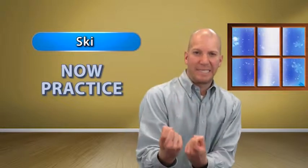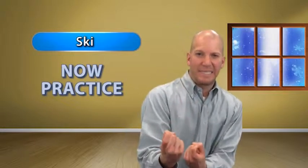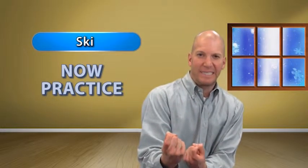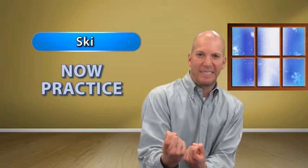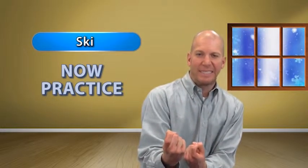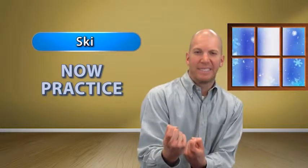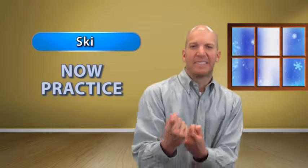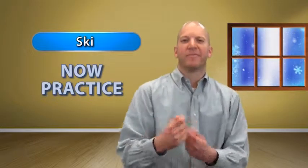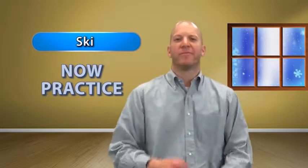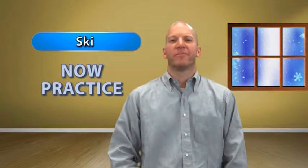Ski.